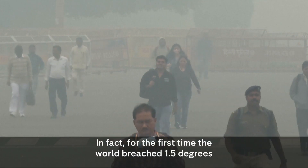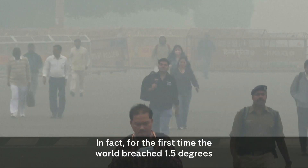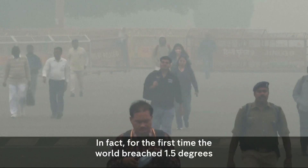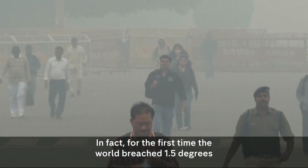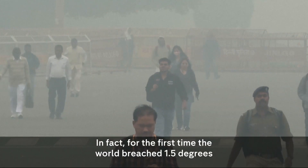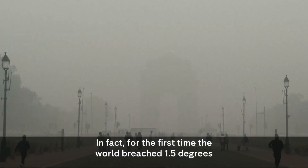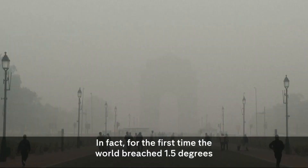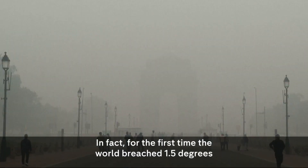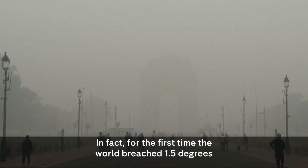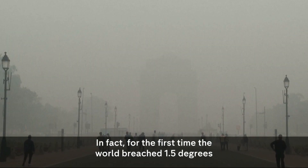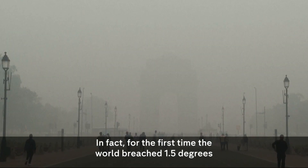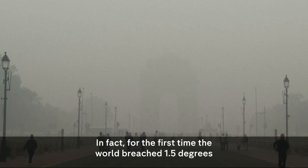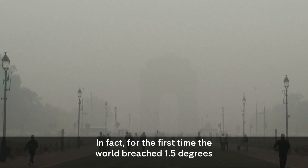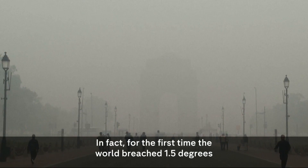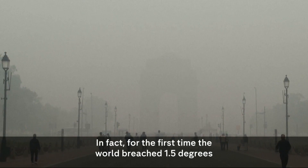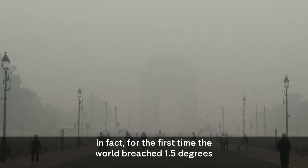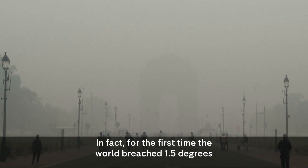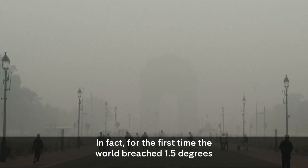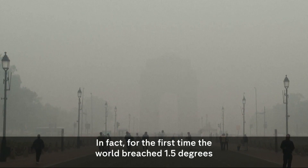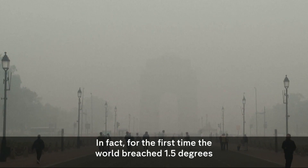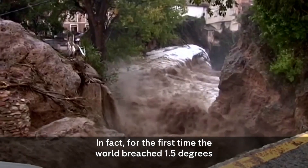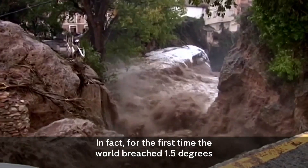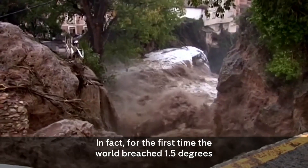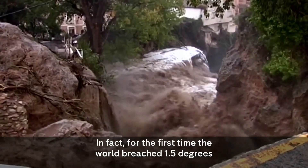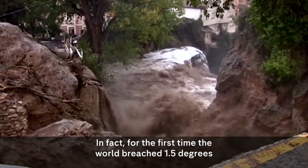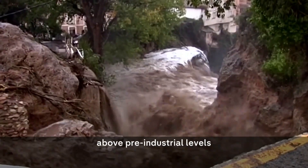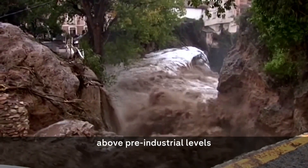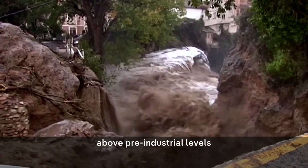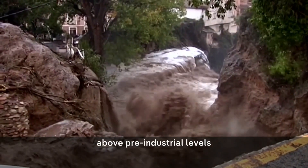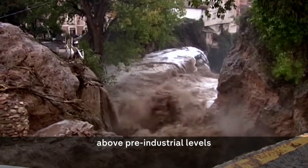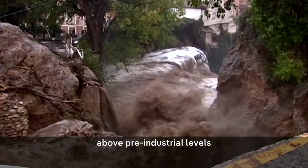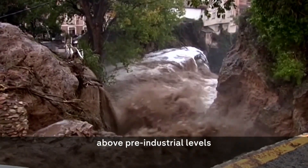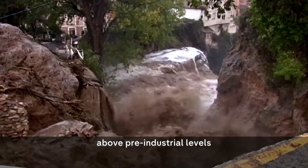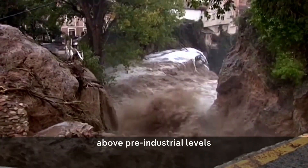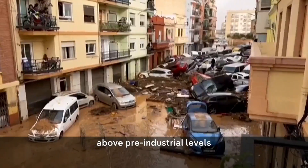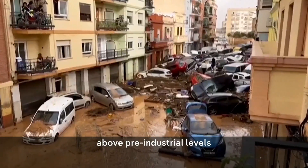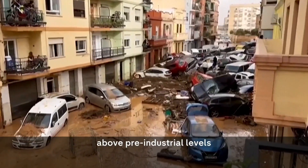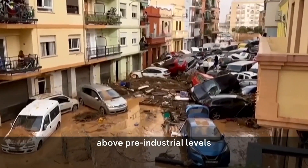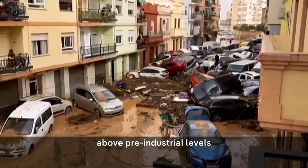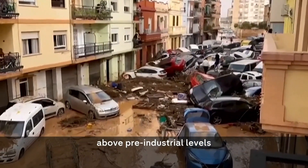time the world breached 1.5 degrees above pre-industrial